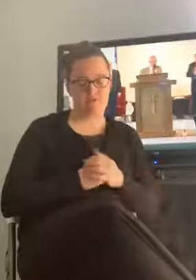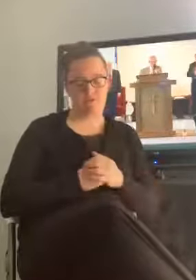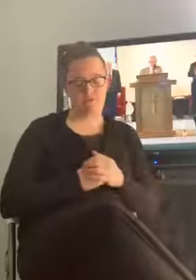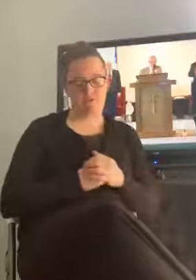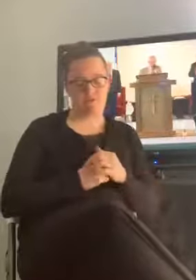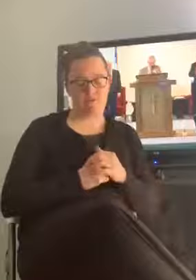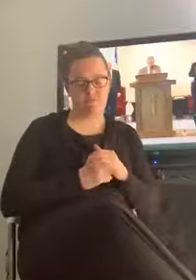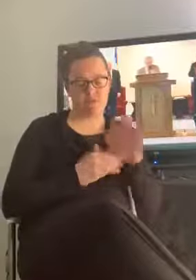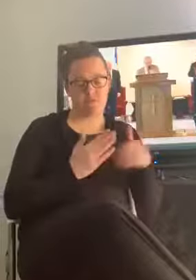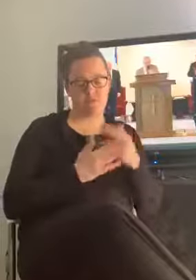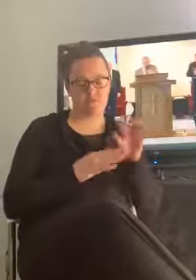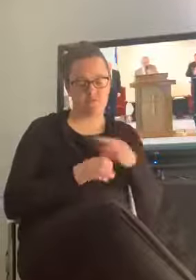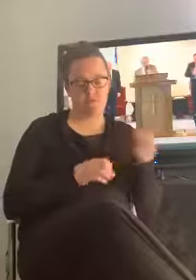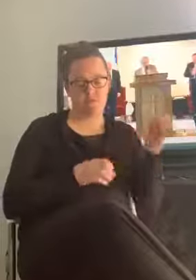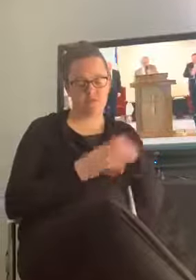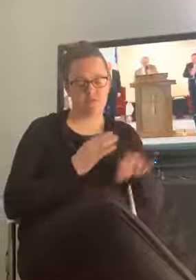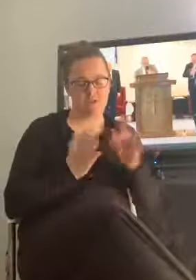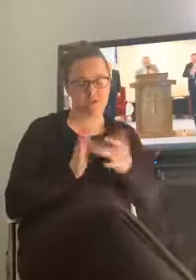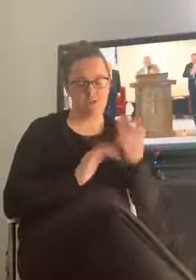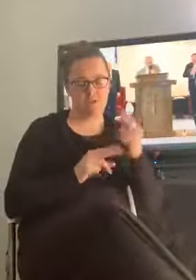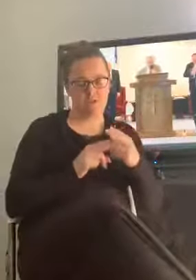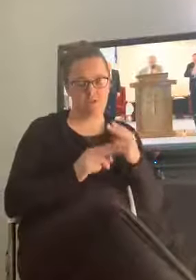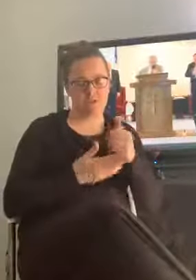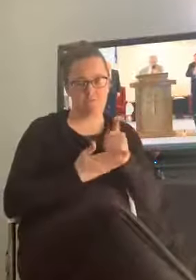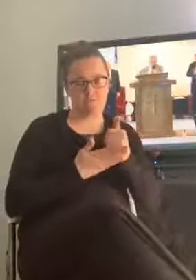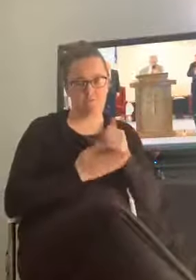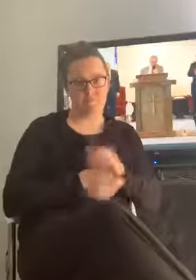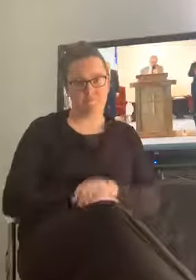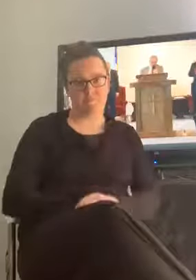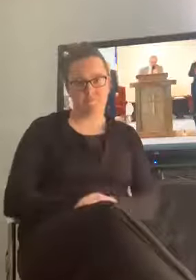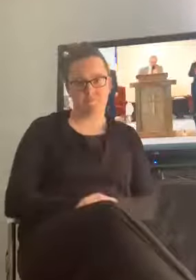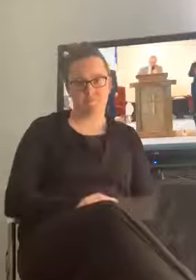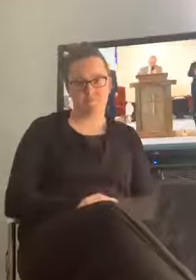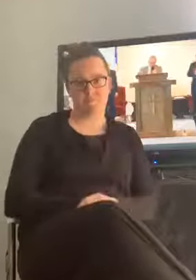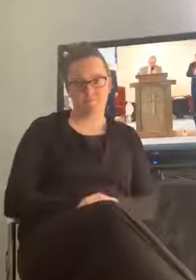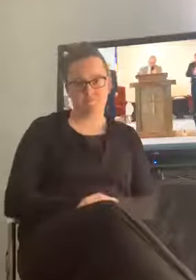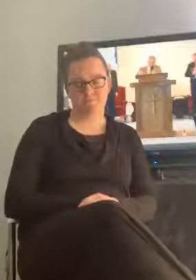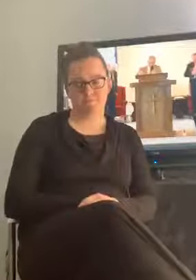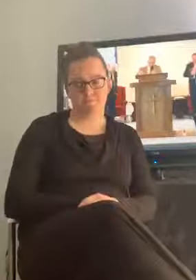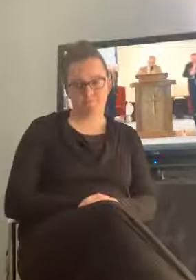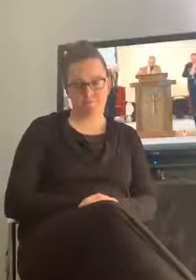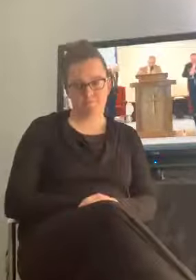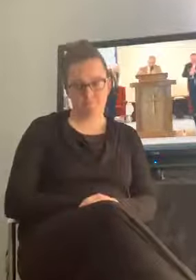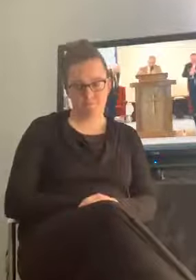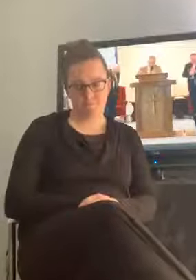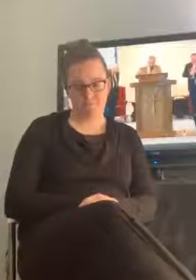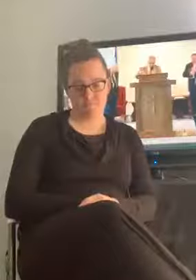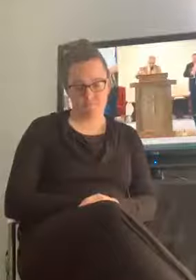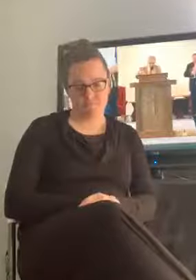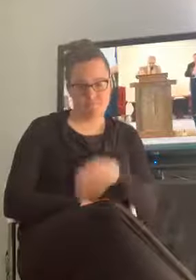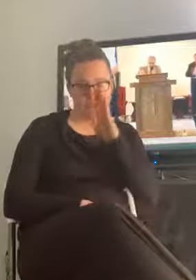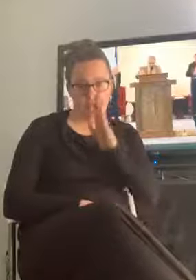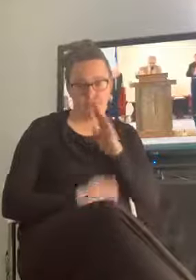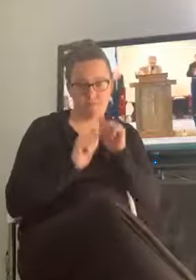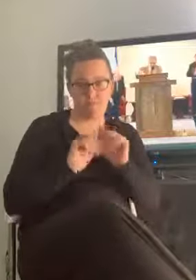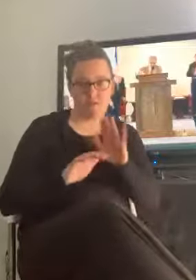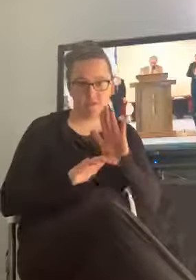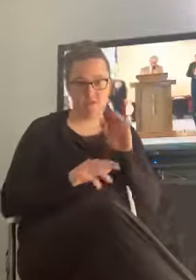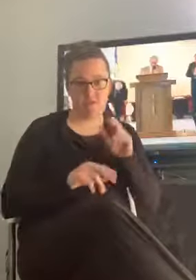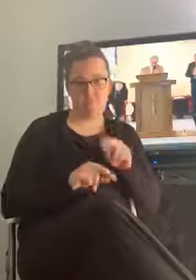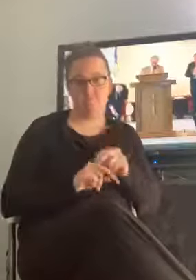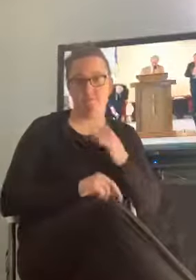pray in Jesus' precious name. Amen. God bless your hearts. You